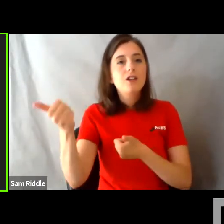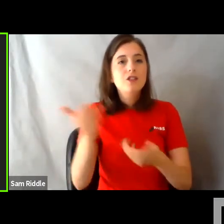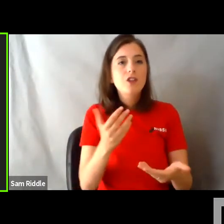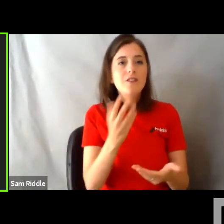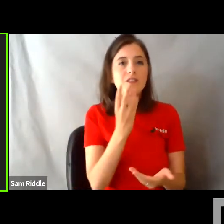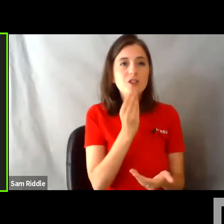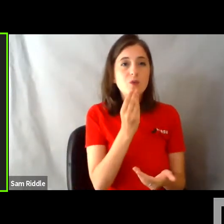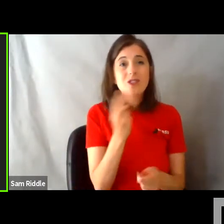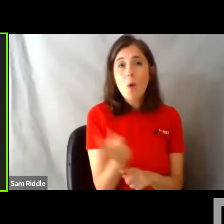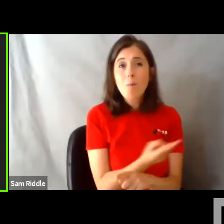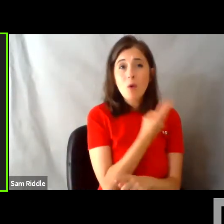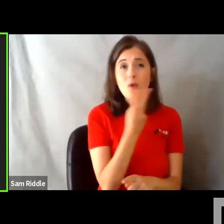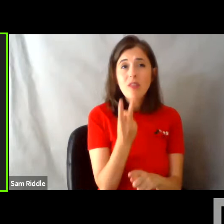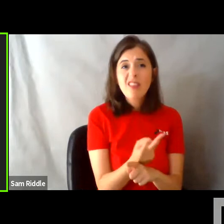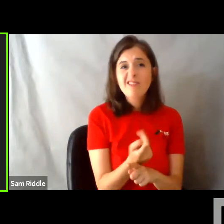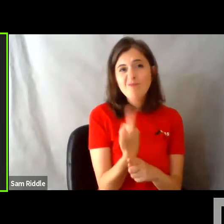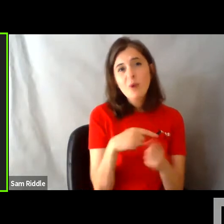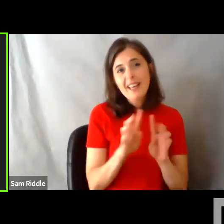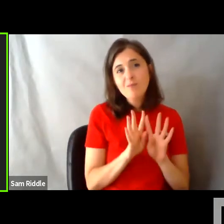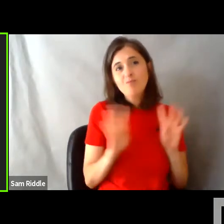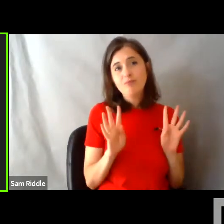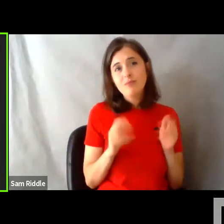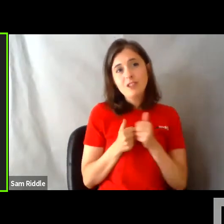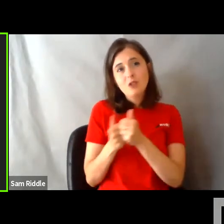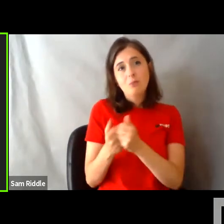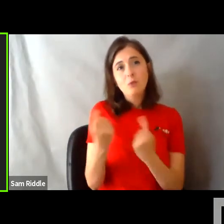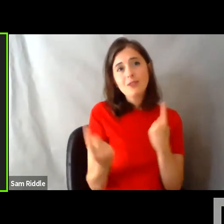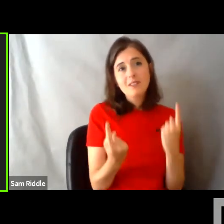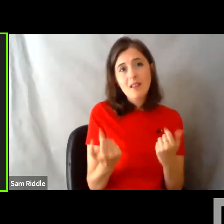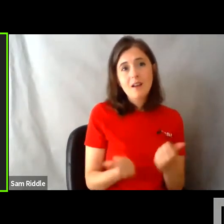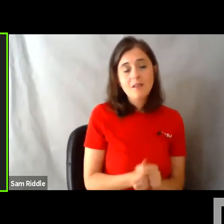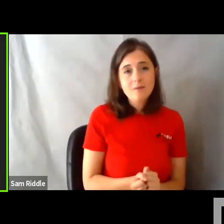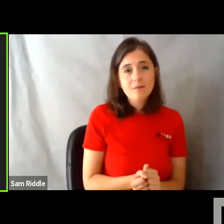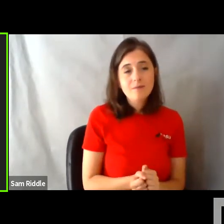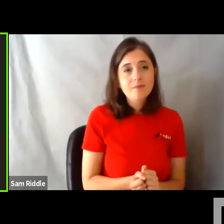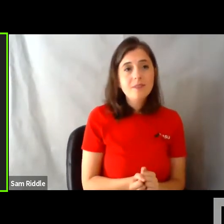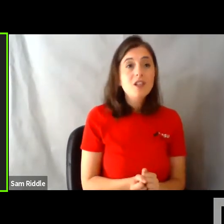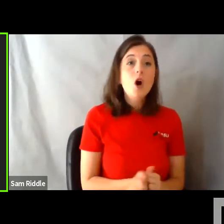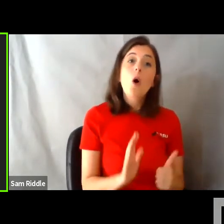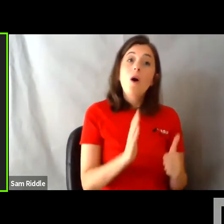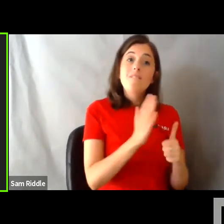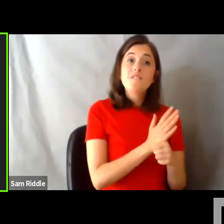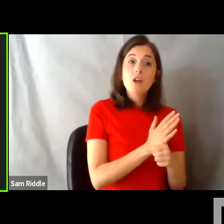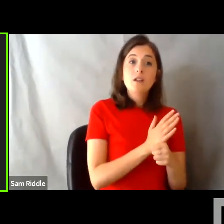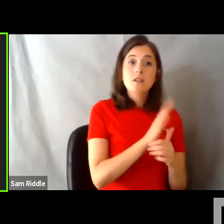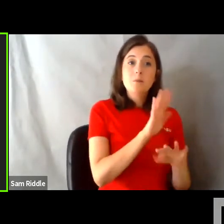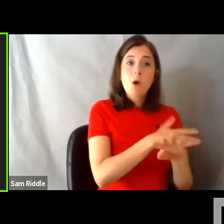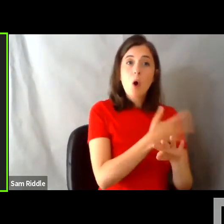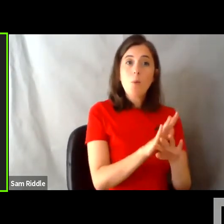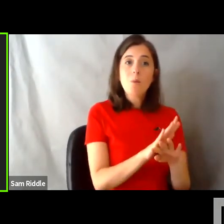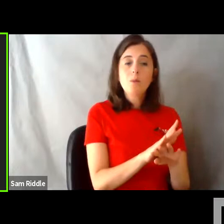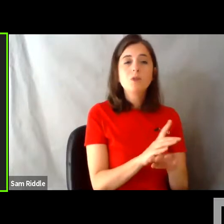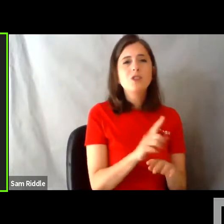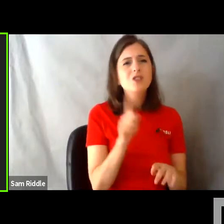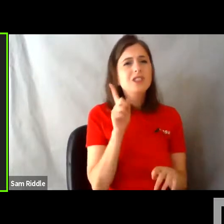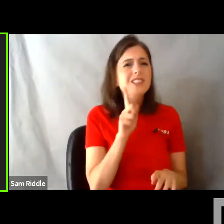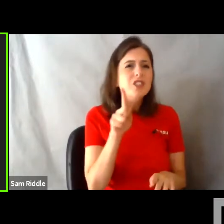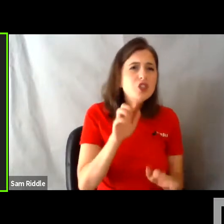and sisters. My first poem for you is Was She Pushed? It goes like